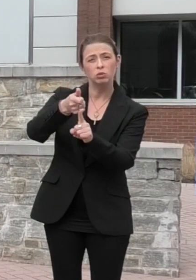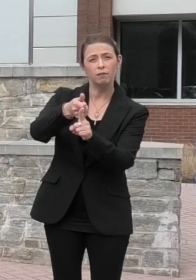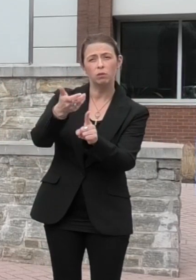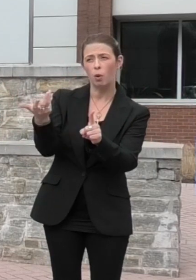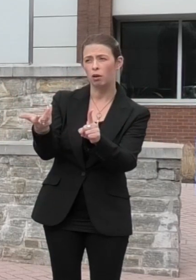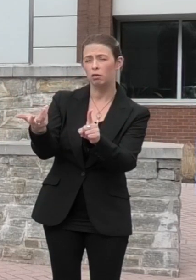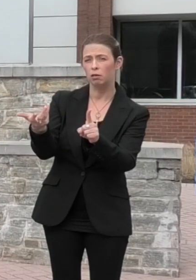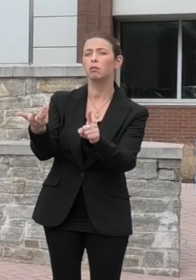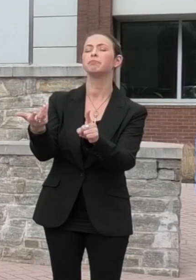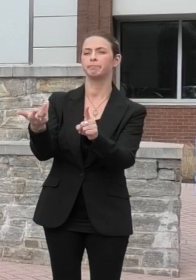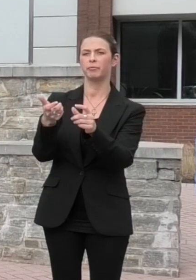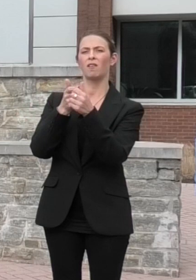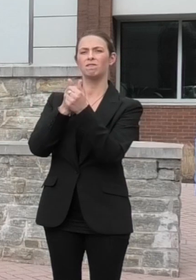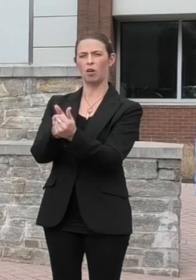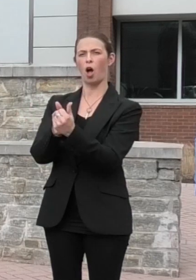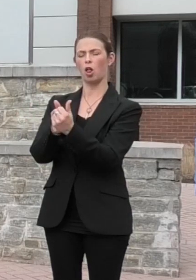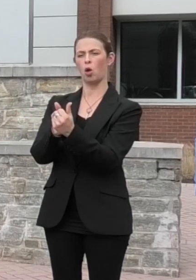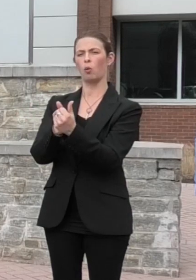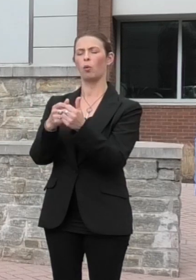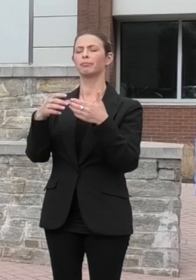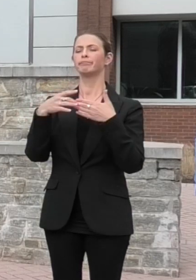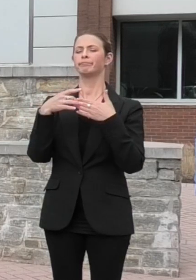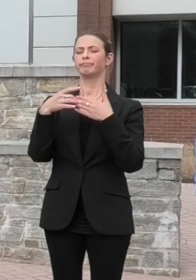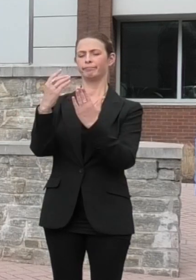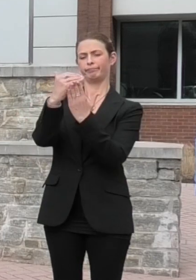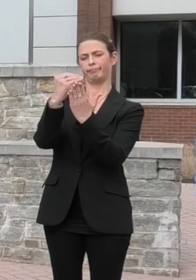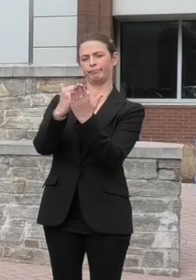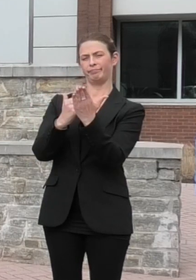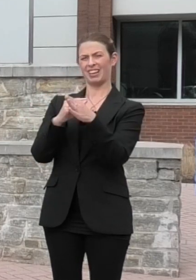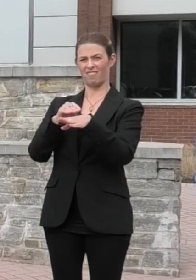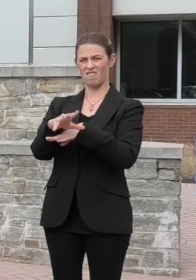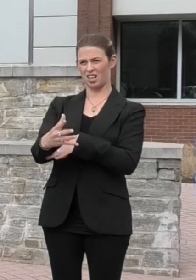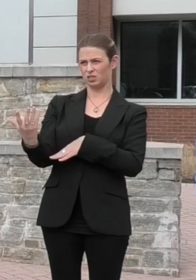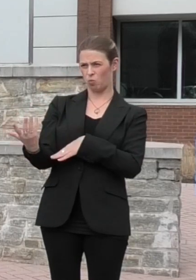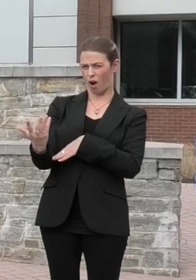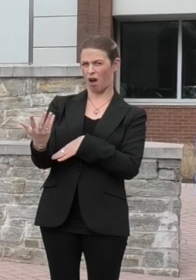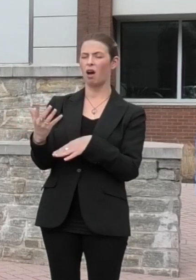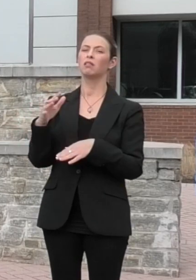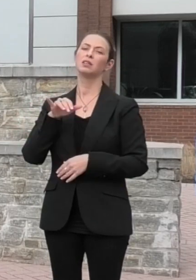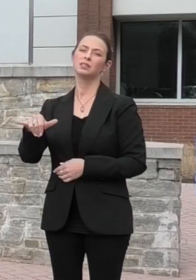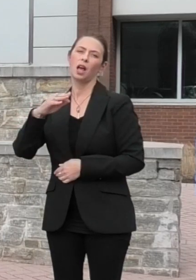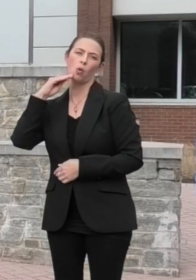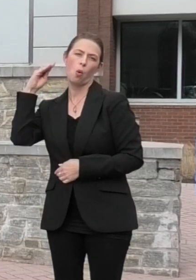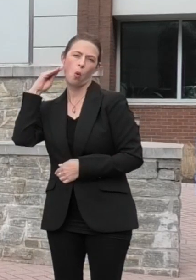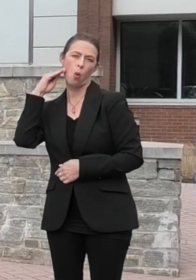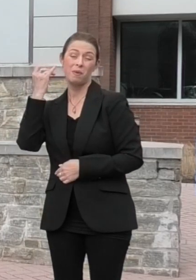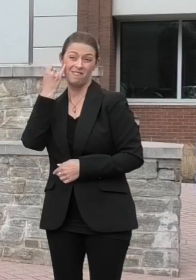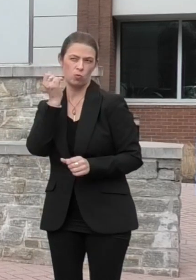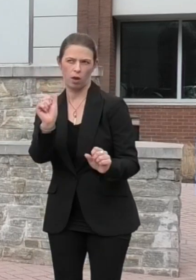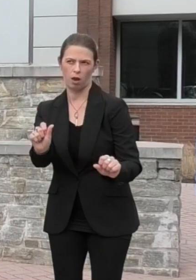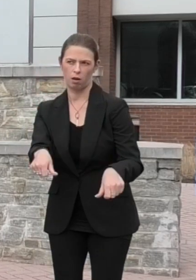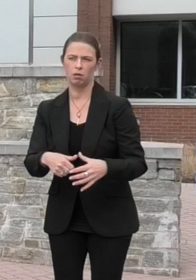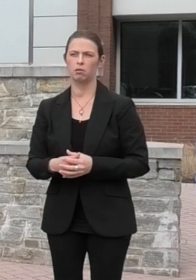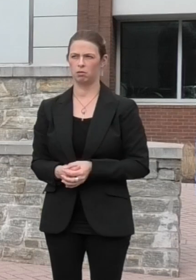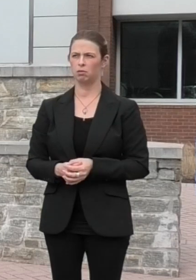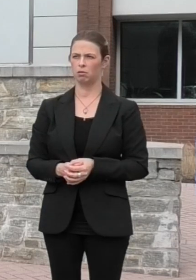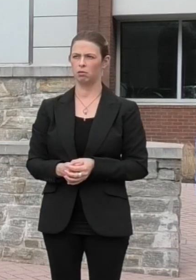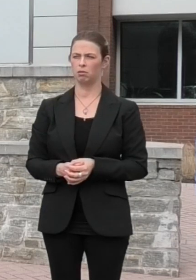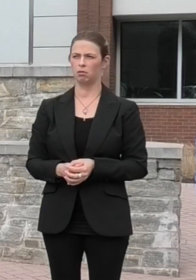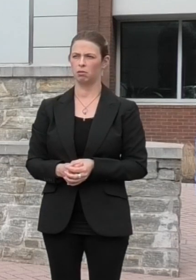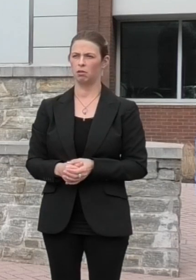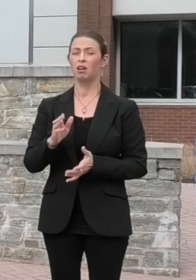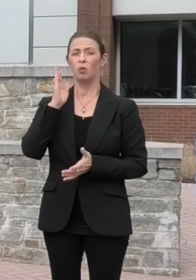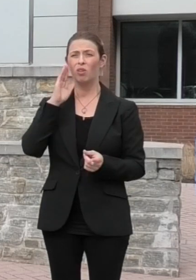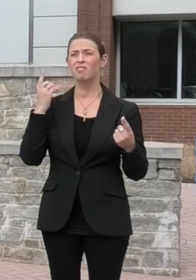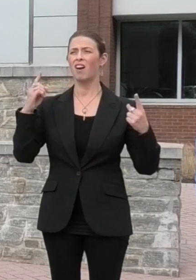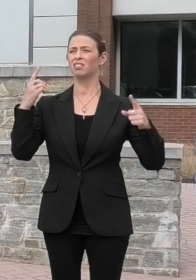ones is to follow the guidance and stay home as much as possible. We will only be successful at slowing the spread of this